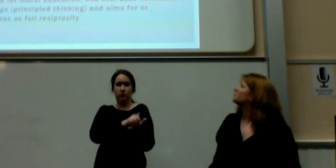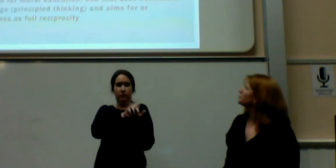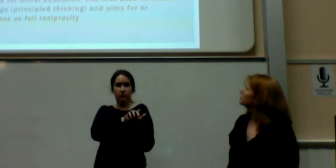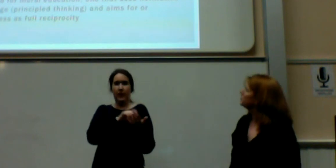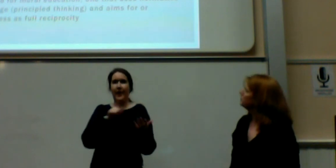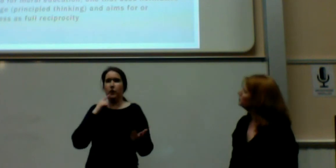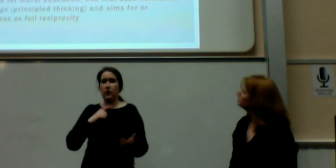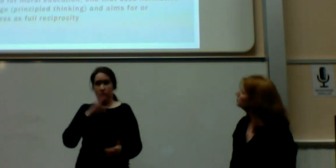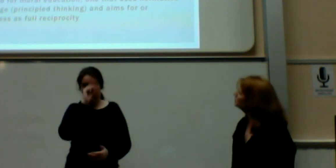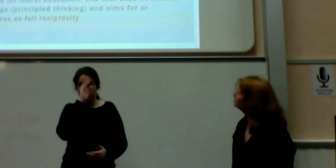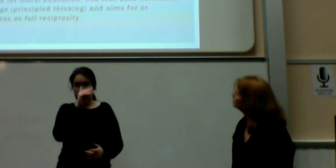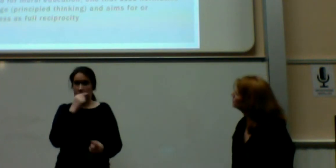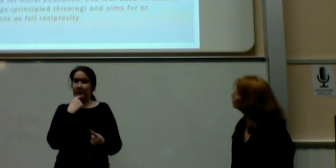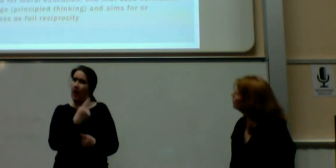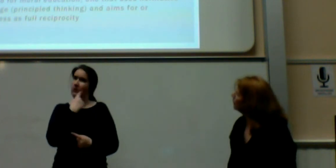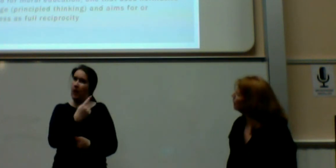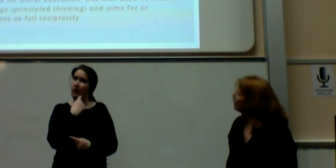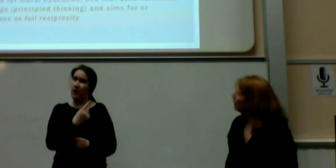cetera.